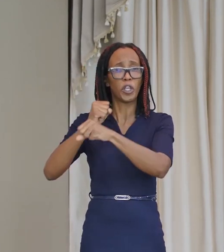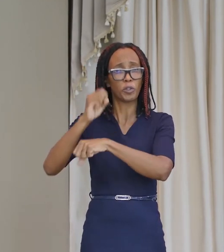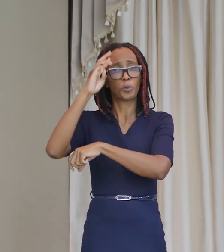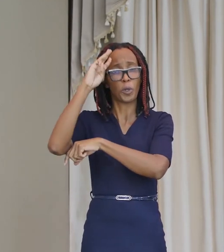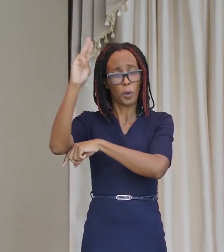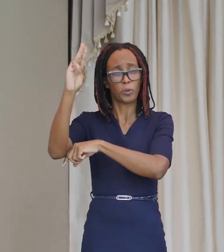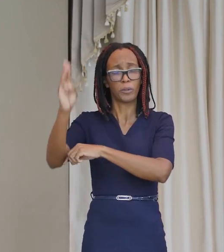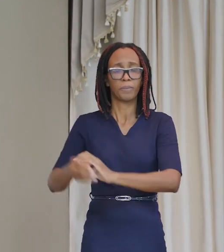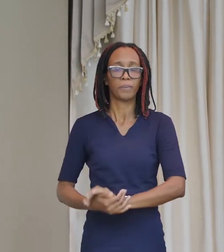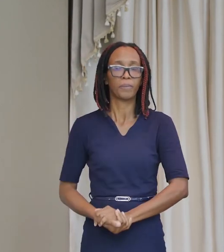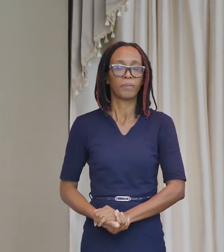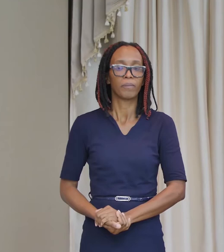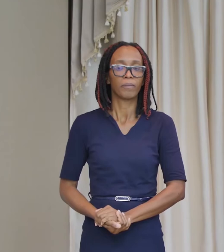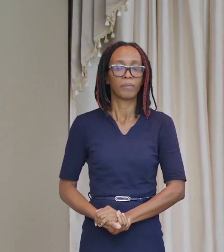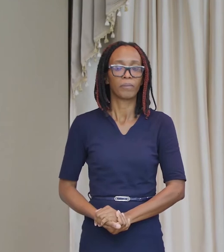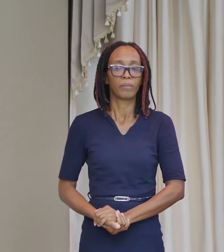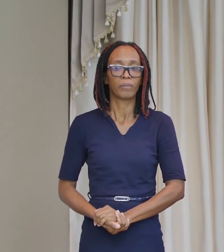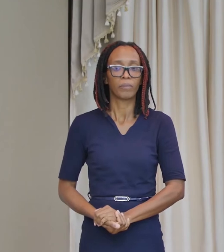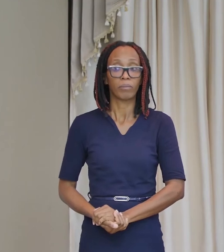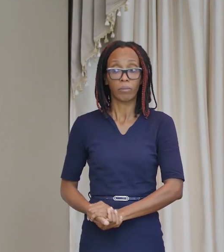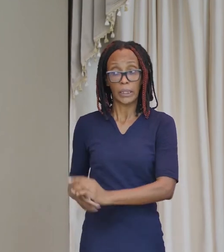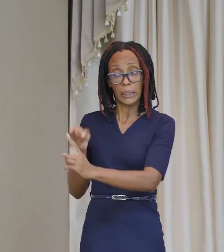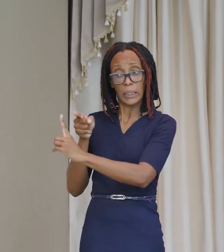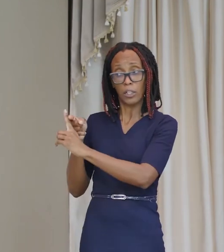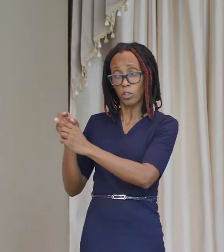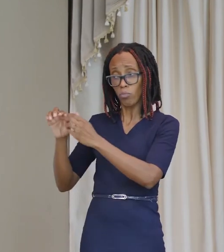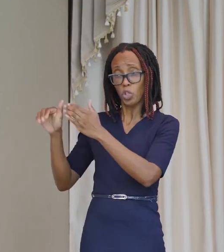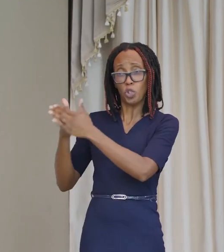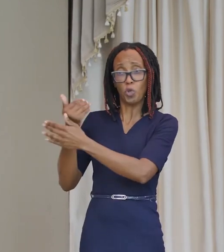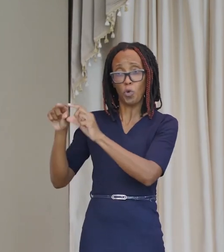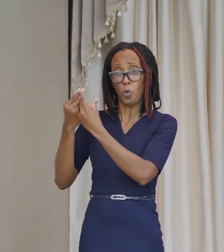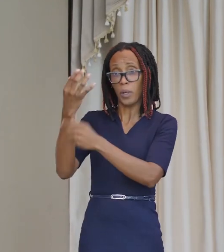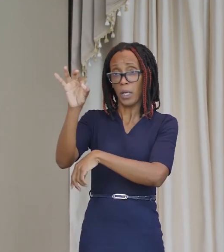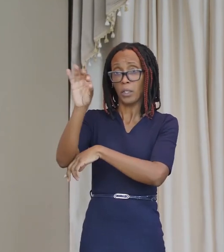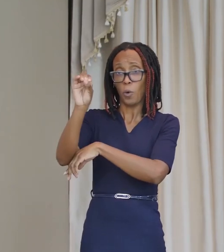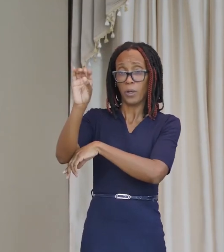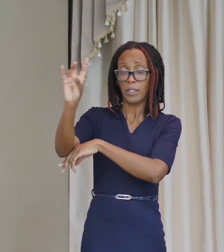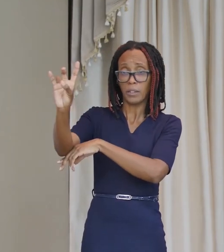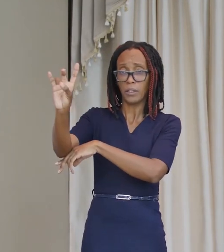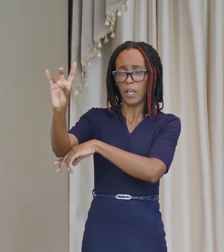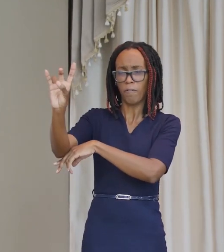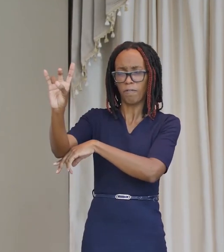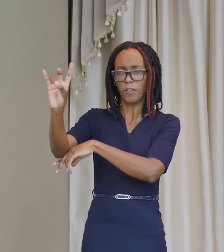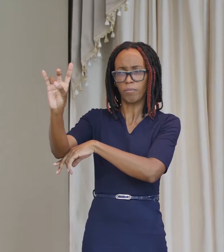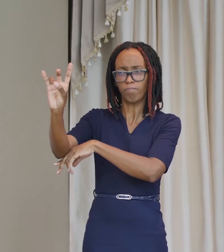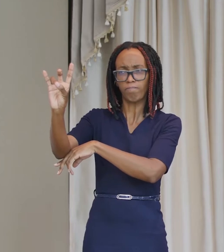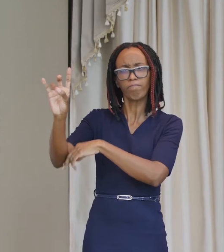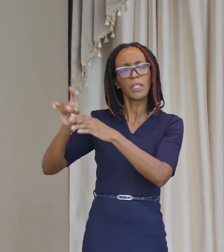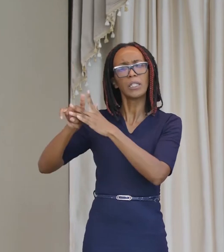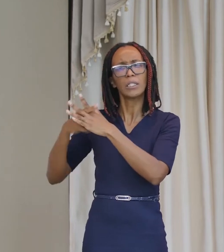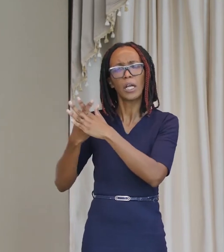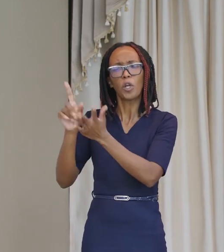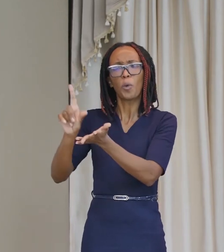scouting. It is the success of this early scout camp that led to the publication of the book Scouting for